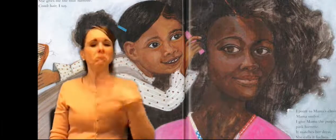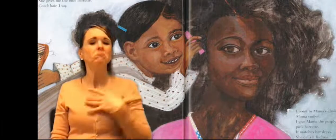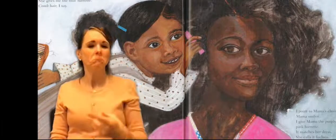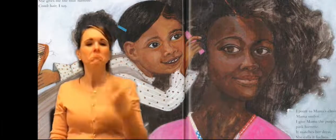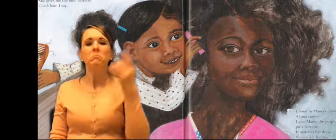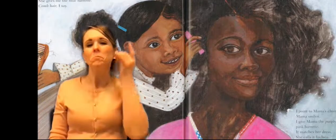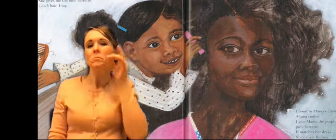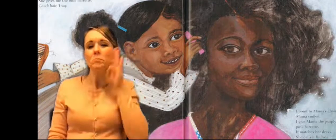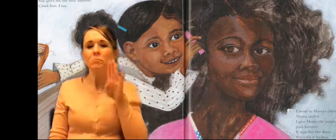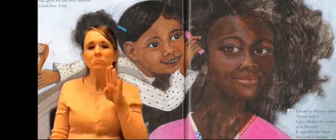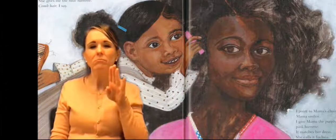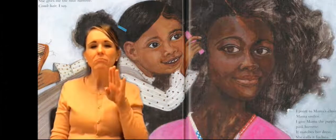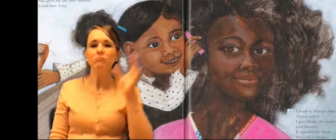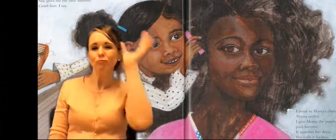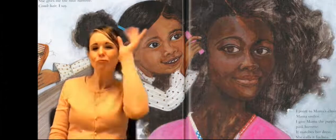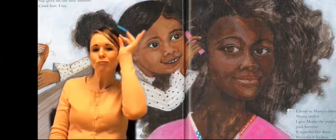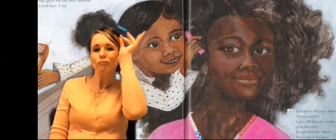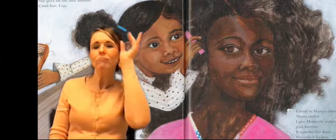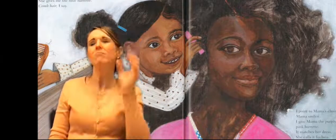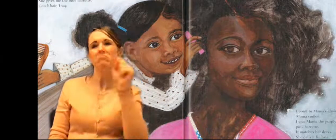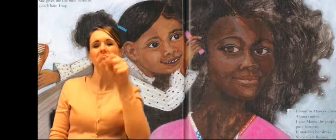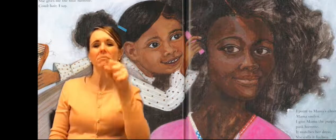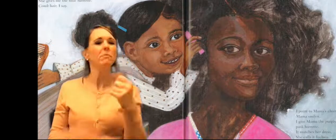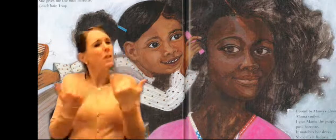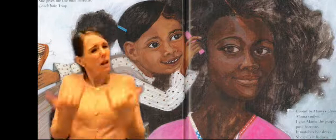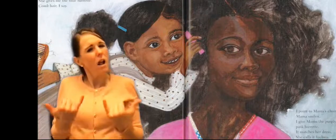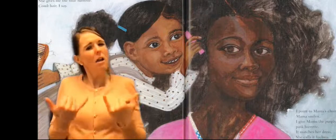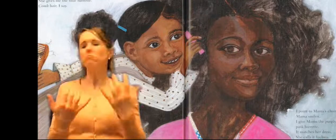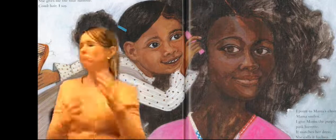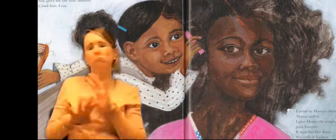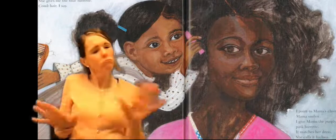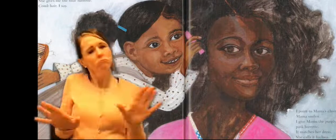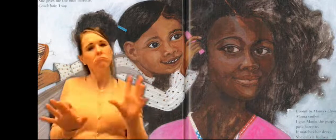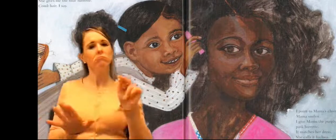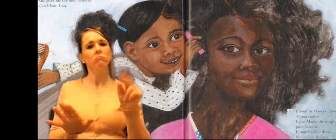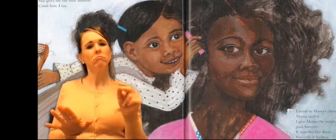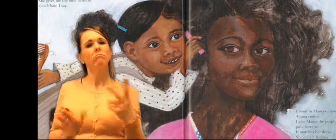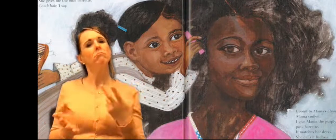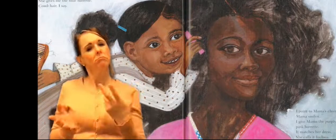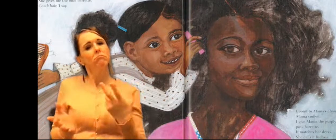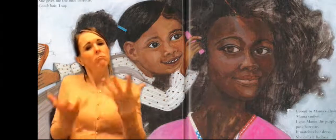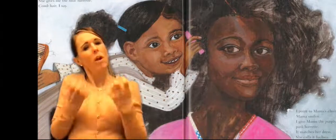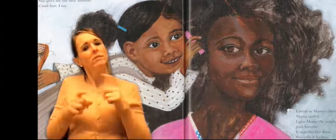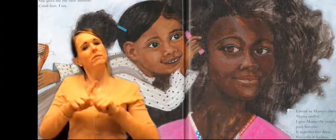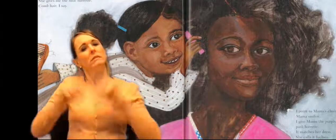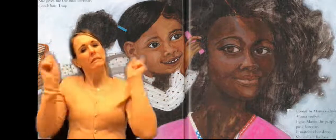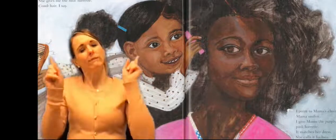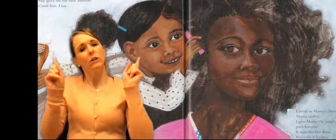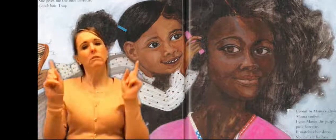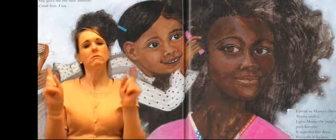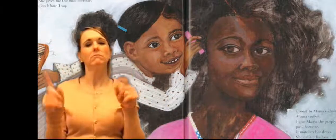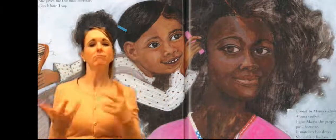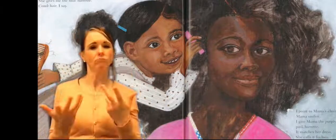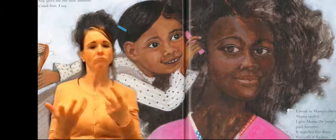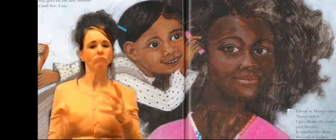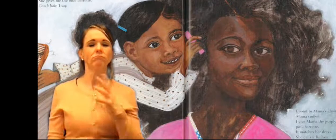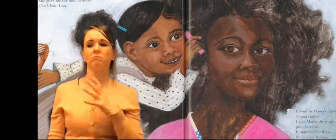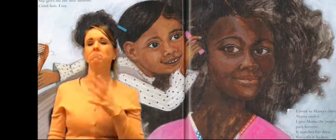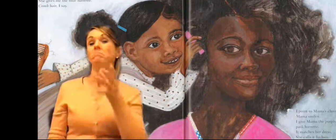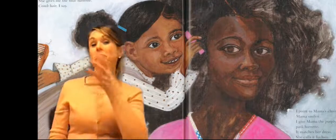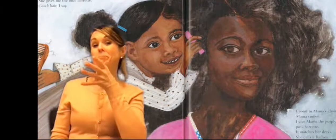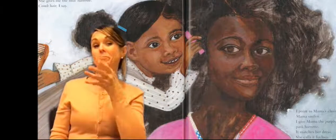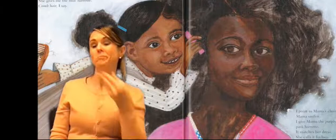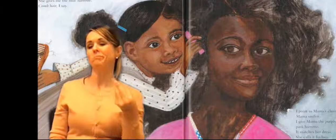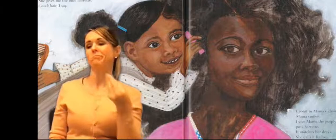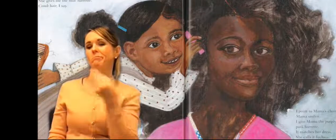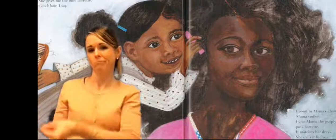Mama, she knows I like the bumblebee barrette. She does. But today, no, today I want